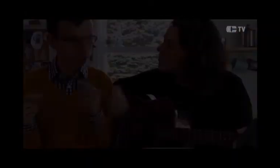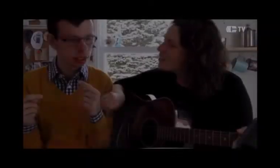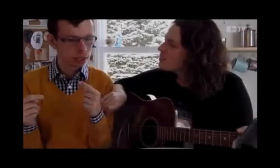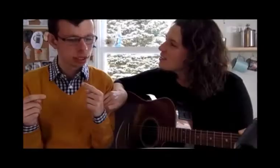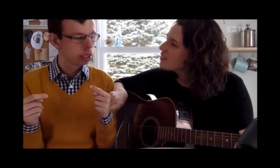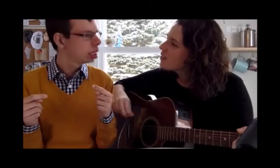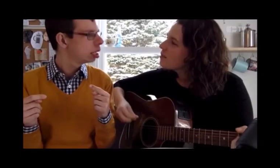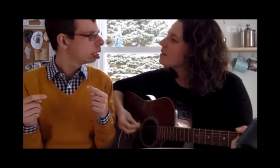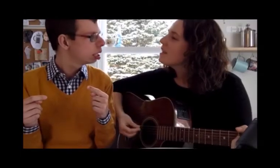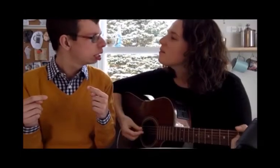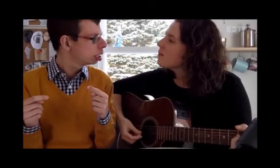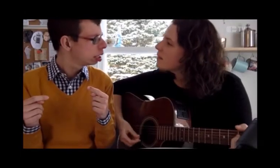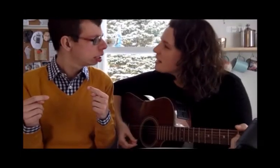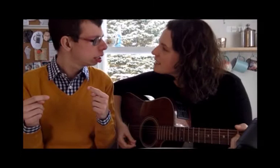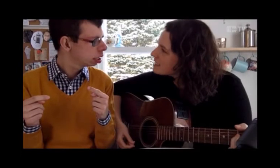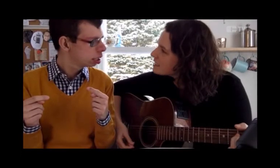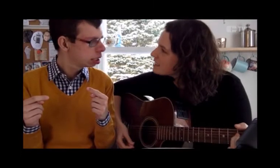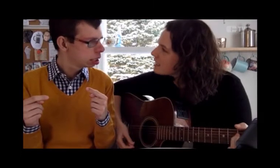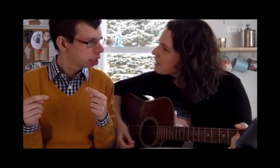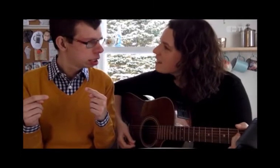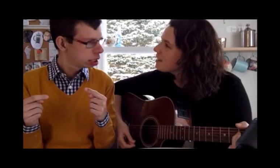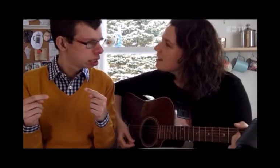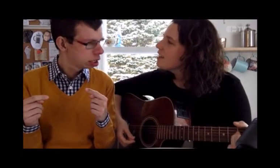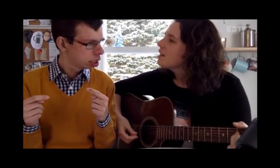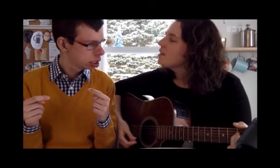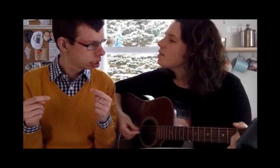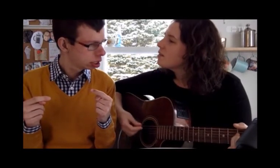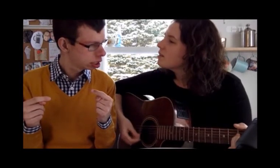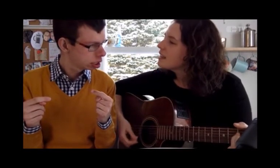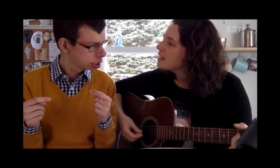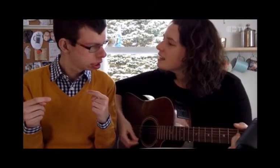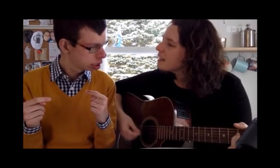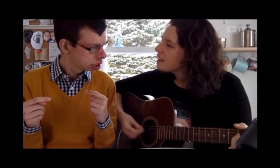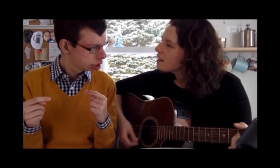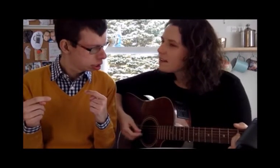You told me once, dear, you really